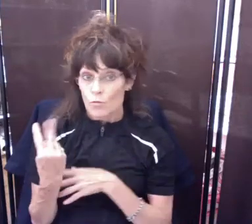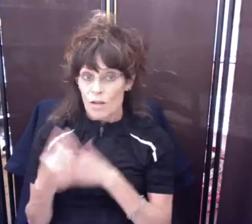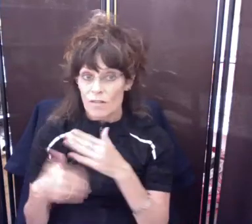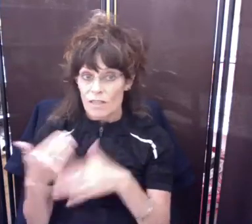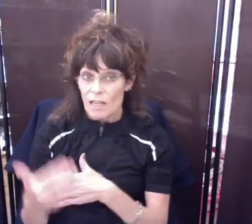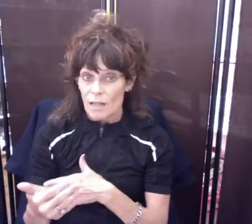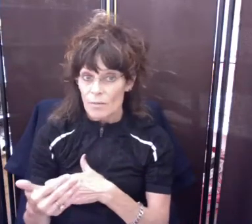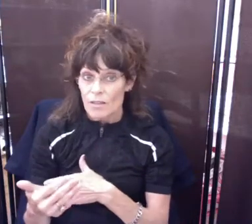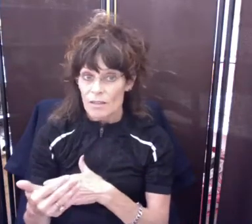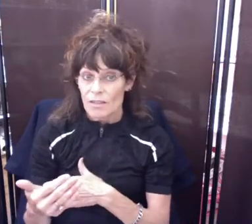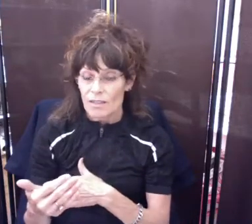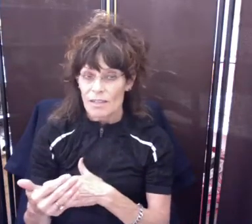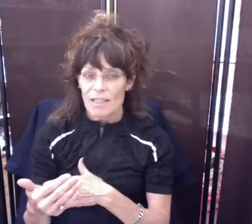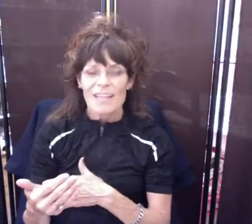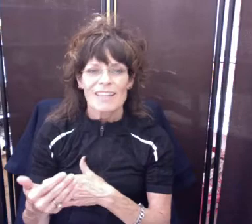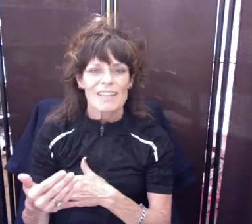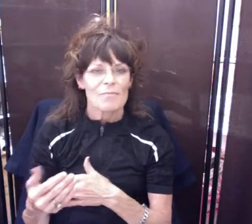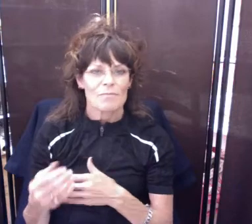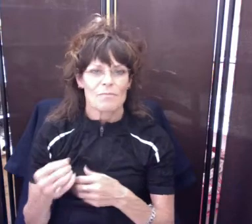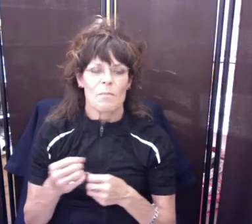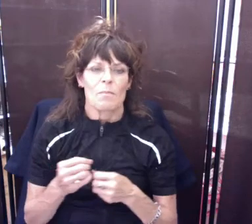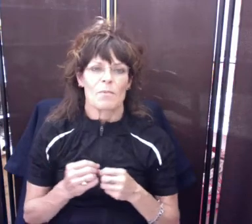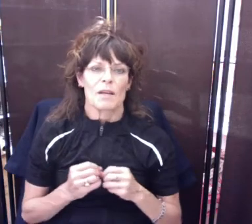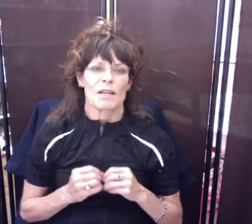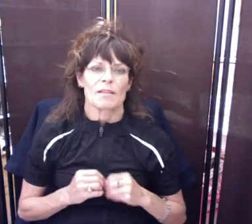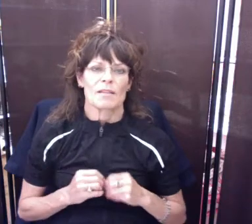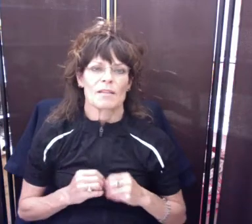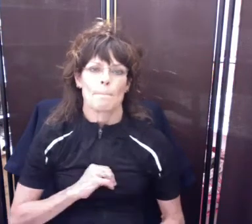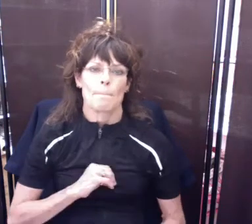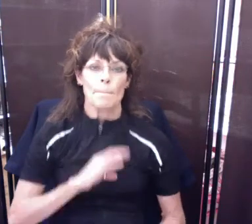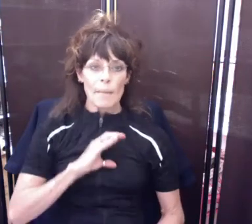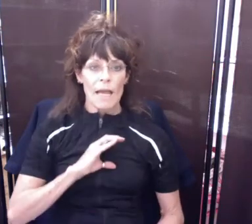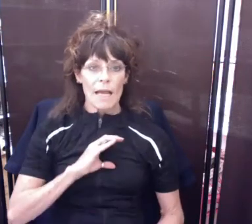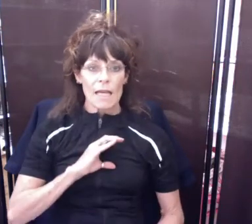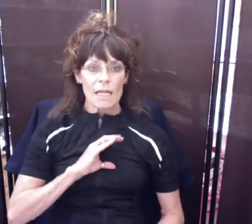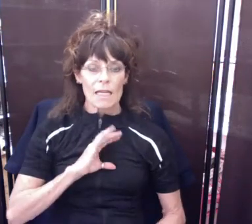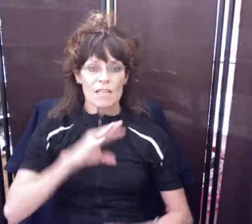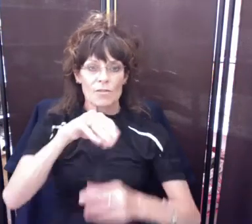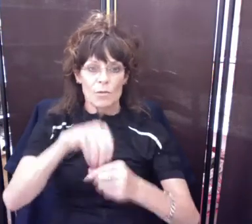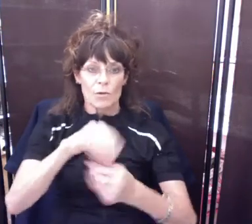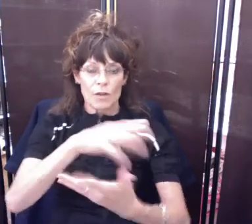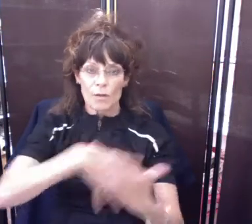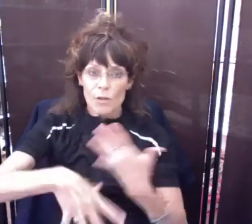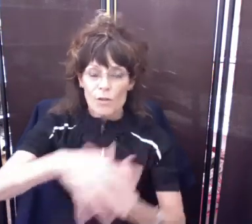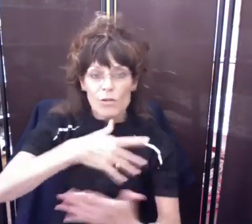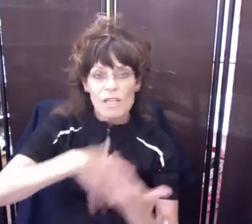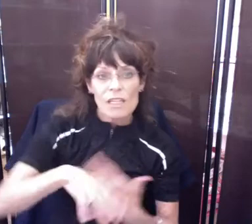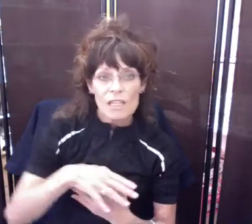they're designed to bring us back into community. They're designed to bring us back into communion with our fellow